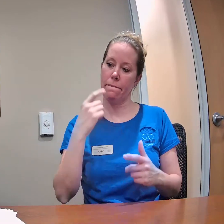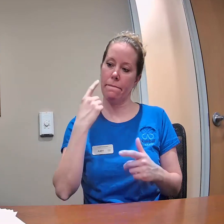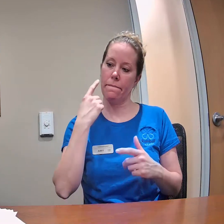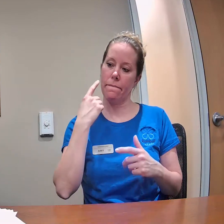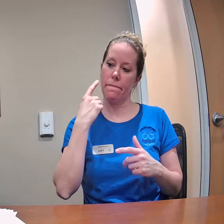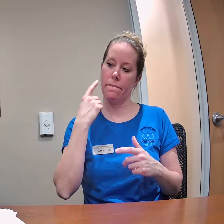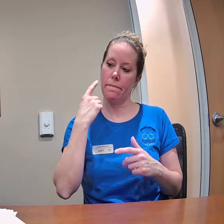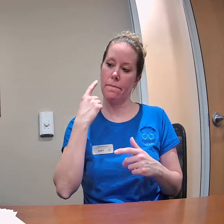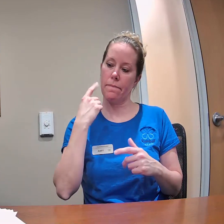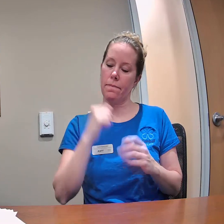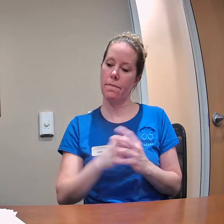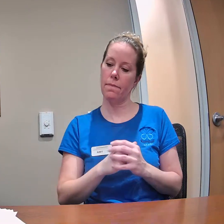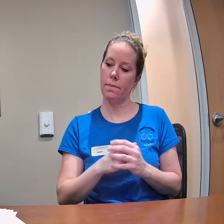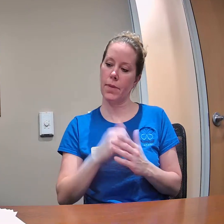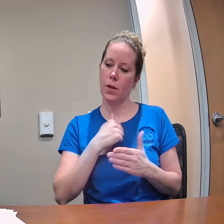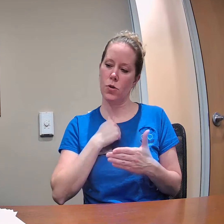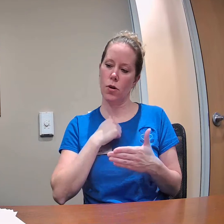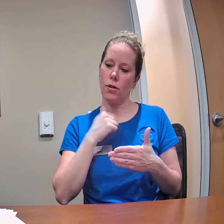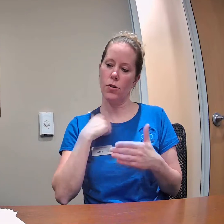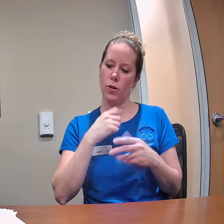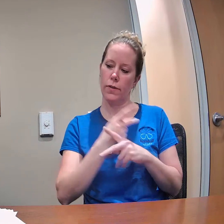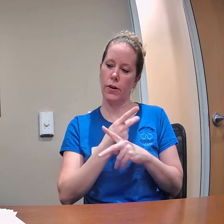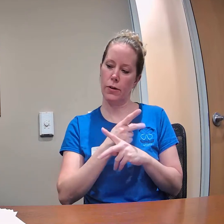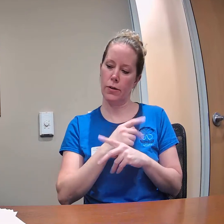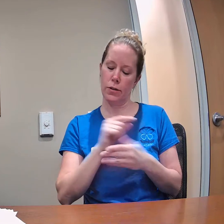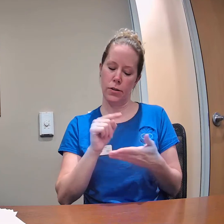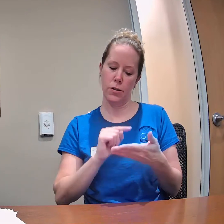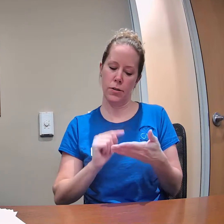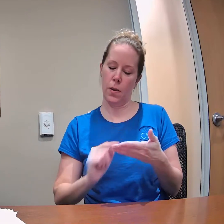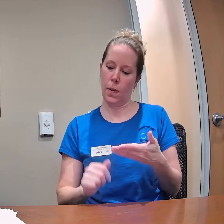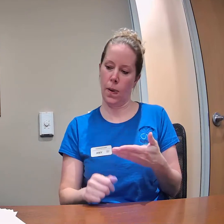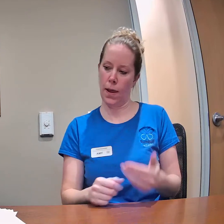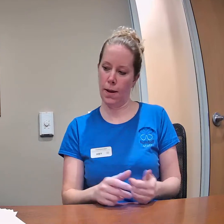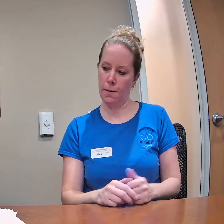Prevention, shedding, sorry, I'm losing my place,